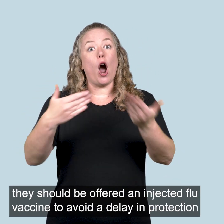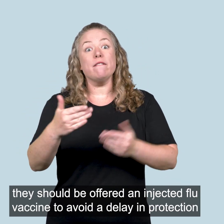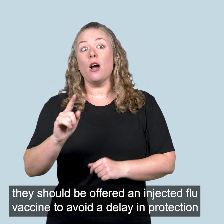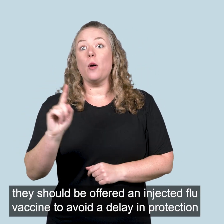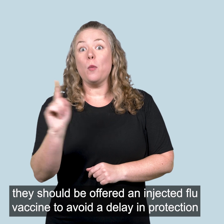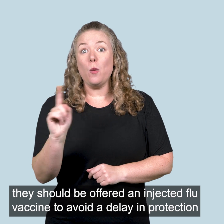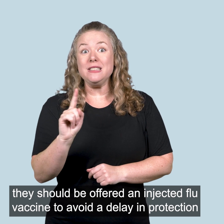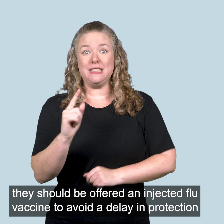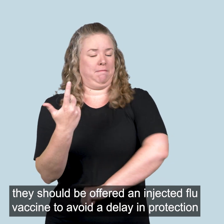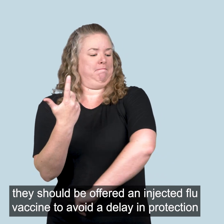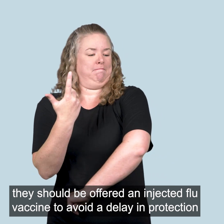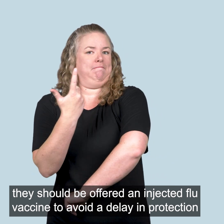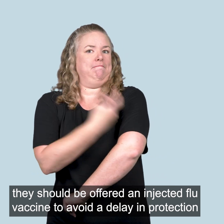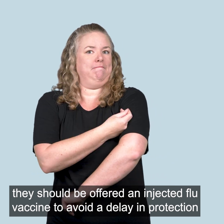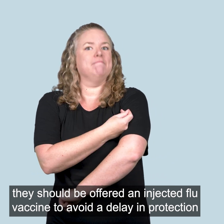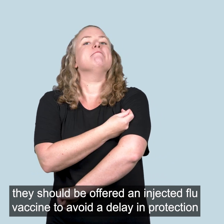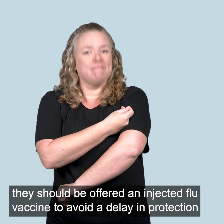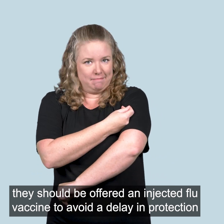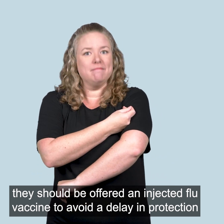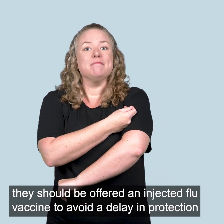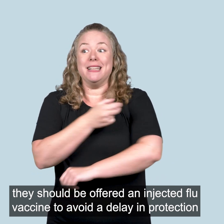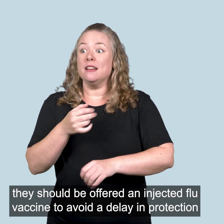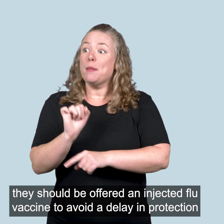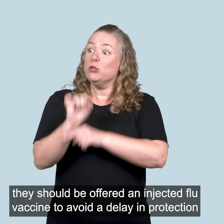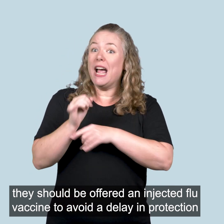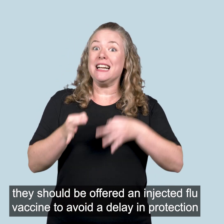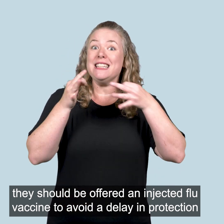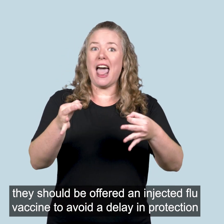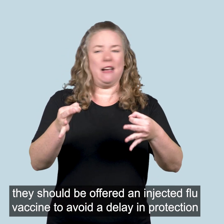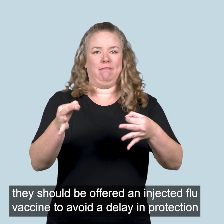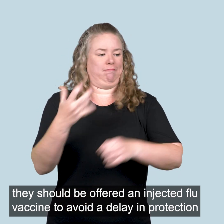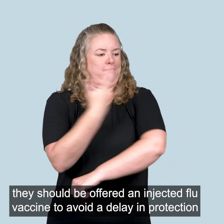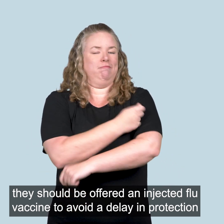They should be offered an injected flu vaccine to avoid a delay in protection.